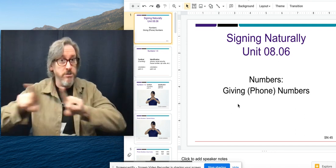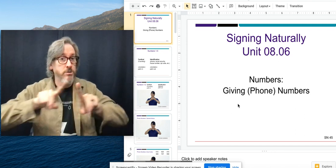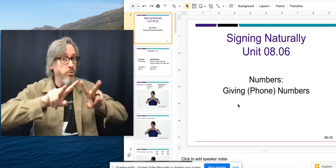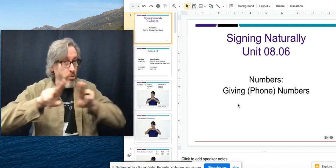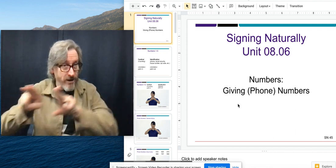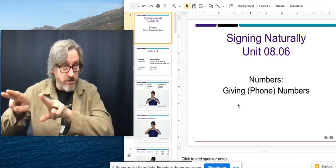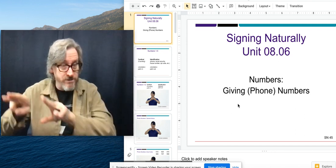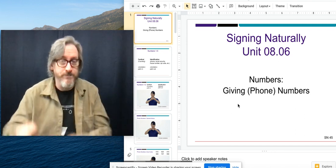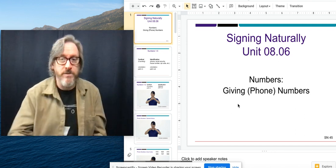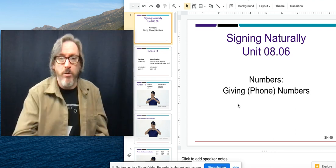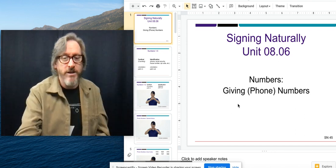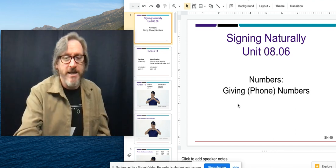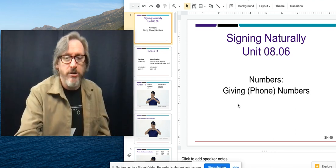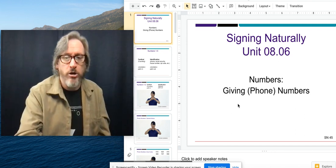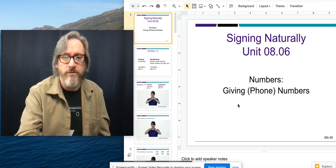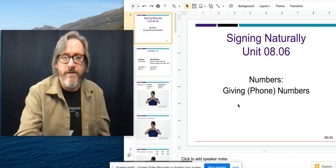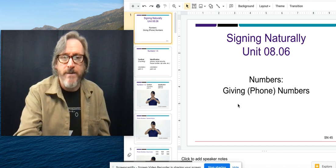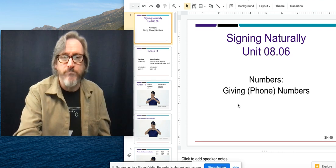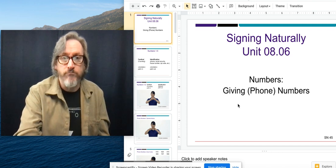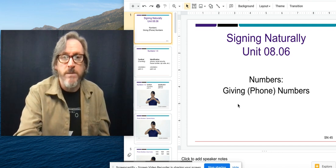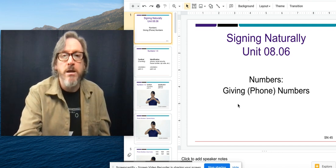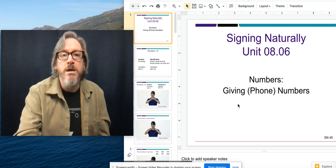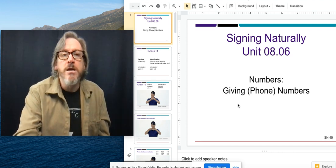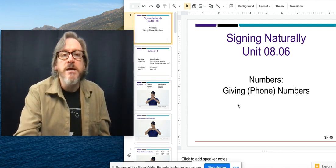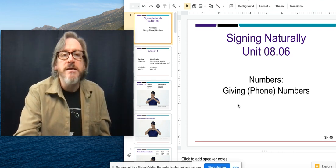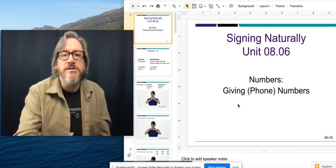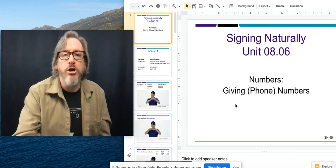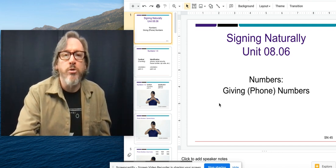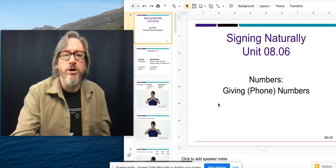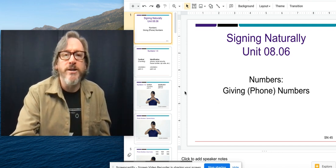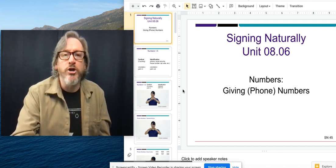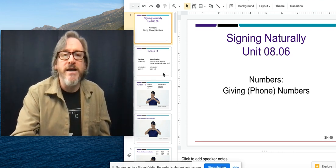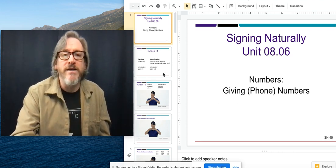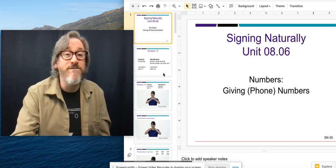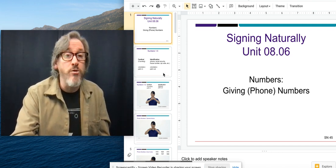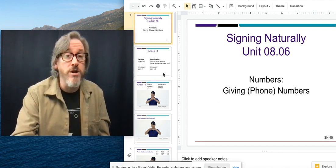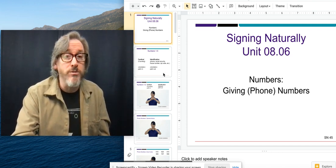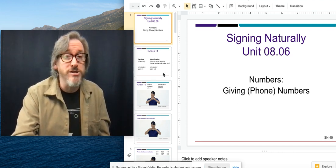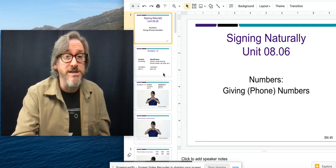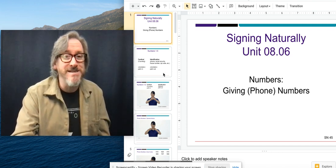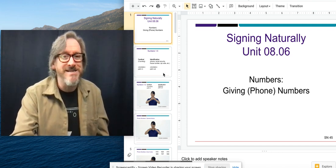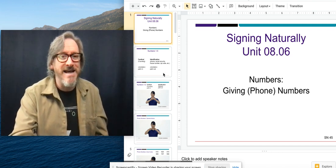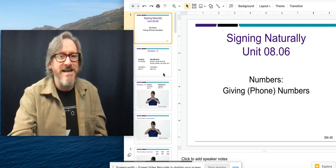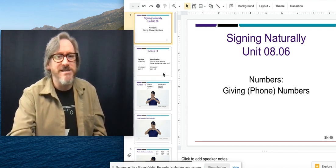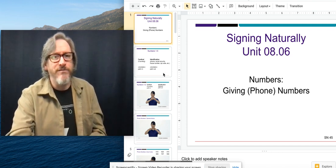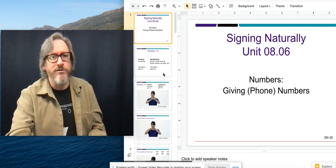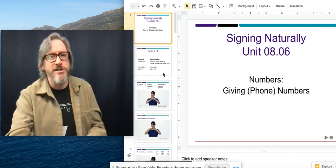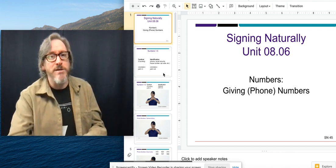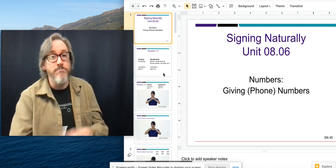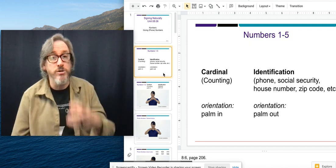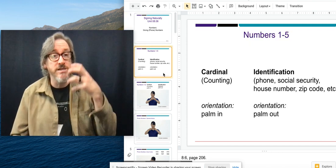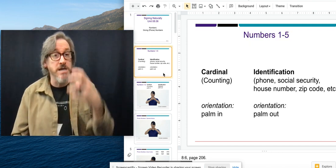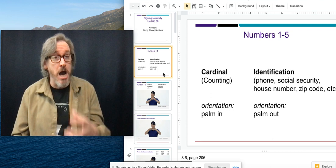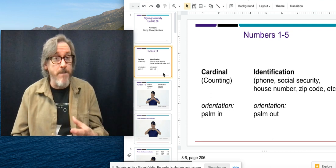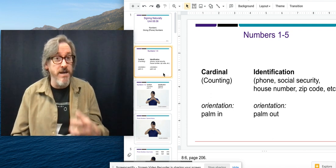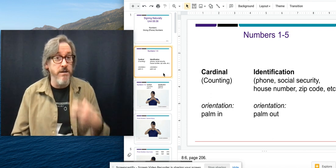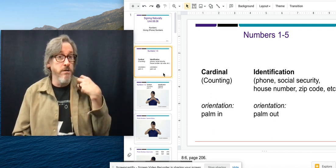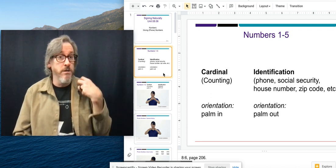individuals or pairs. It will not get longer than that. So we're going to be looking at phone numbers, since that is the first and